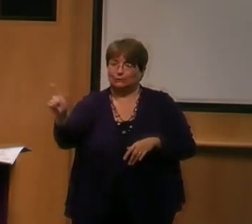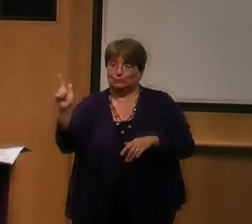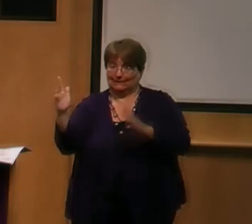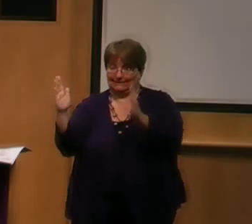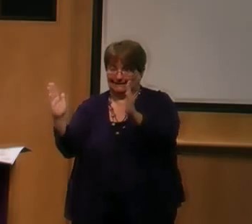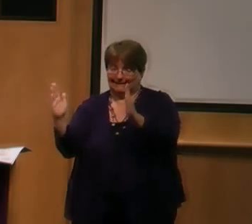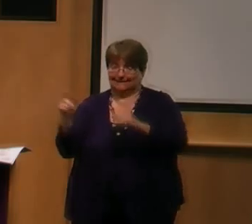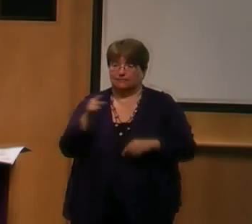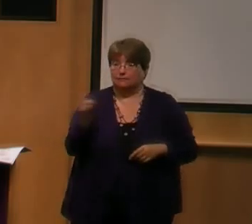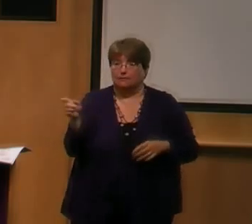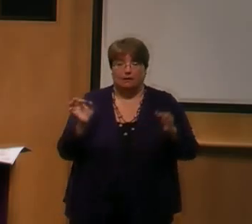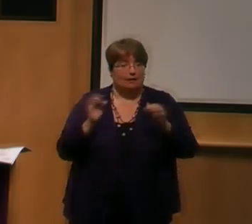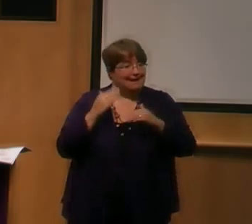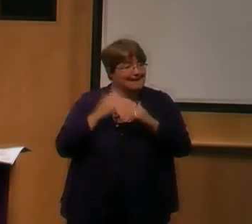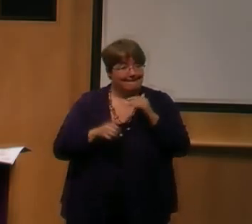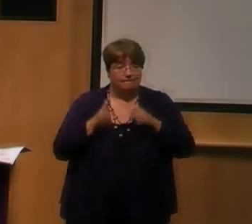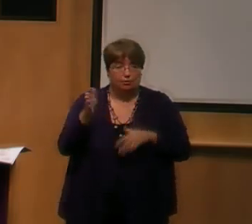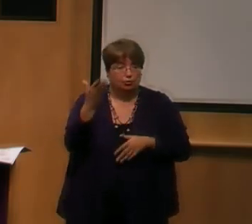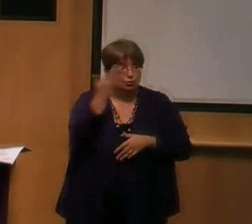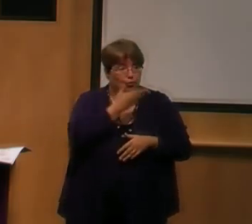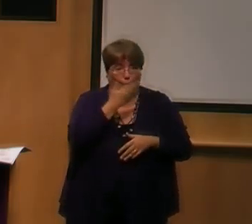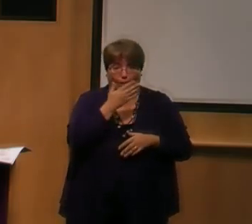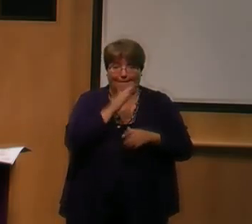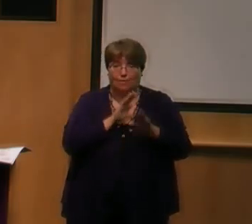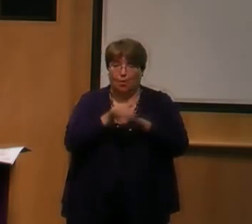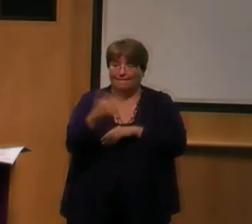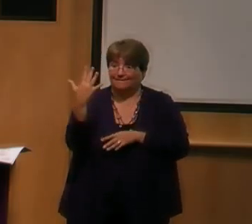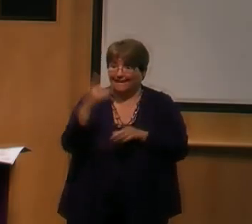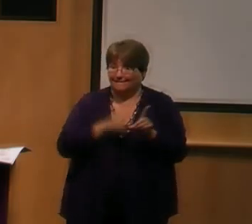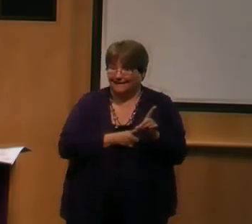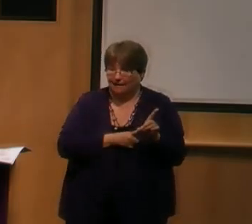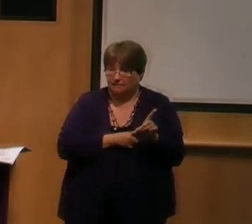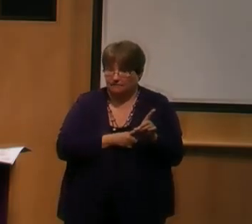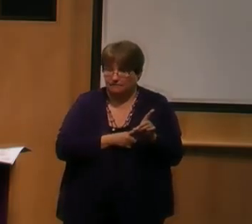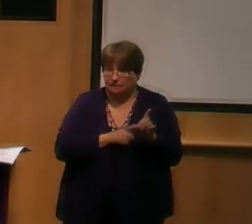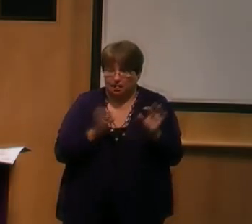the 18 to 20 mark. They haven't attended school in this kind of years.